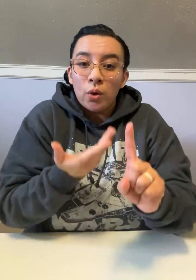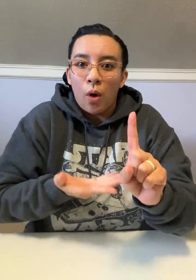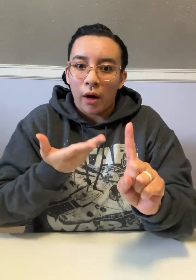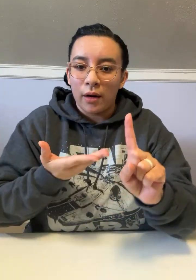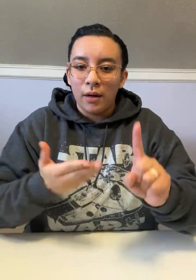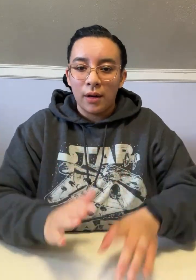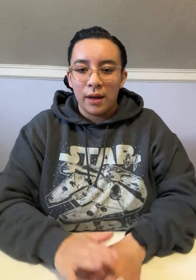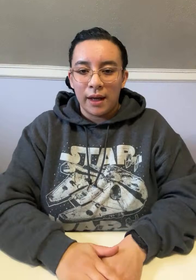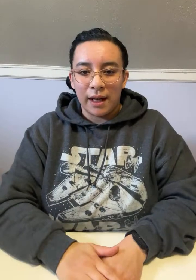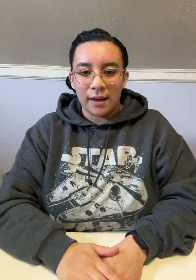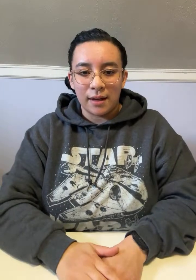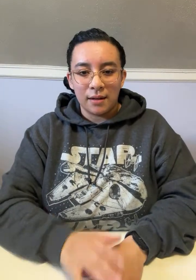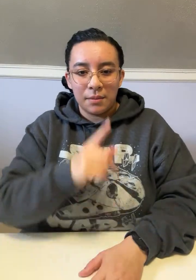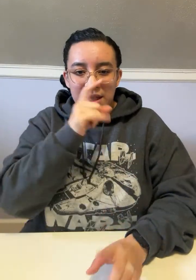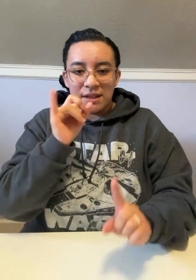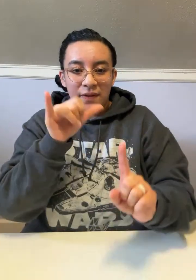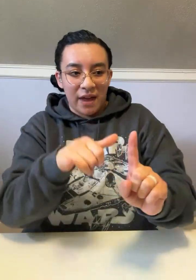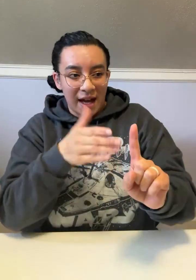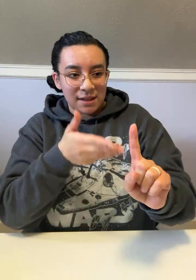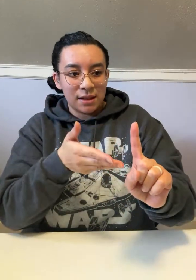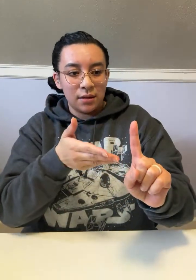are. And because of that,